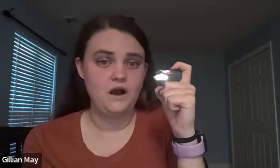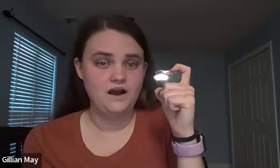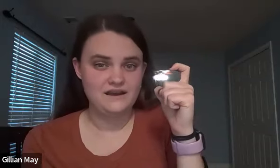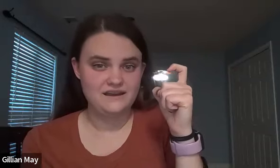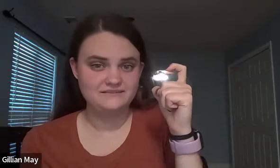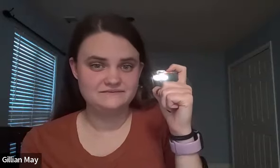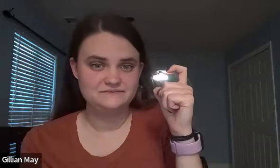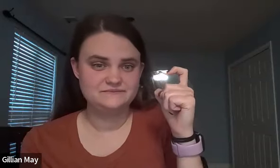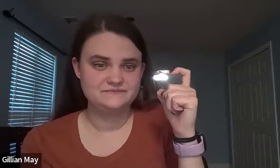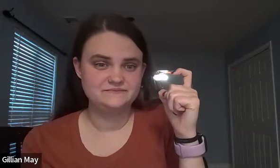Y.